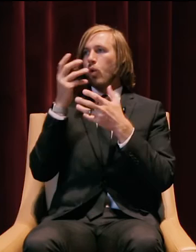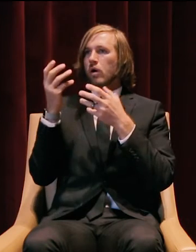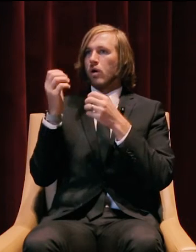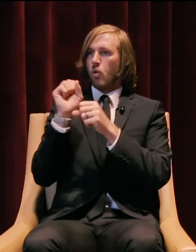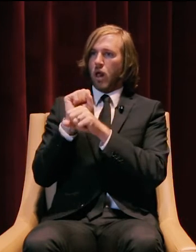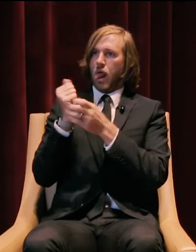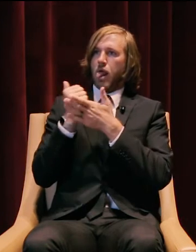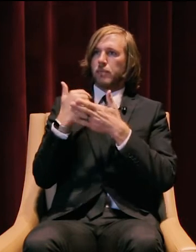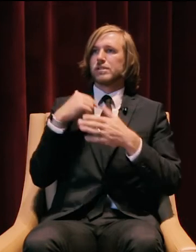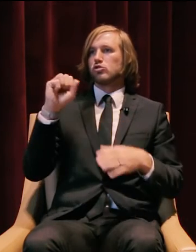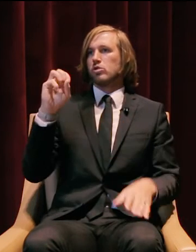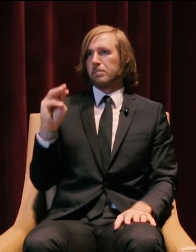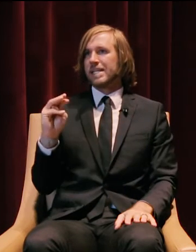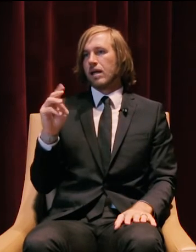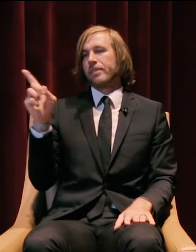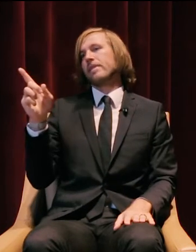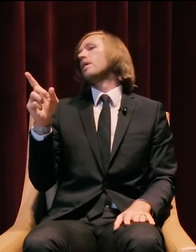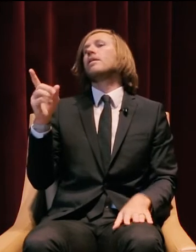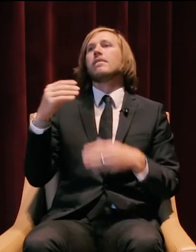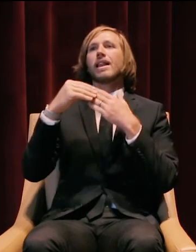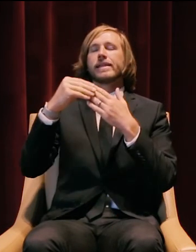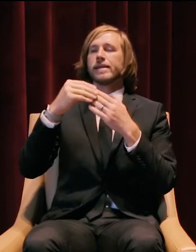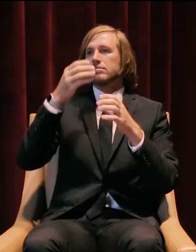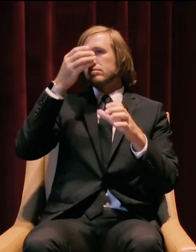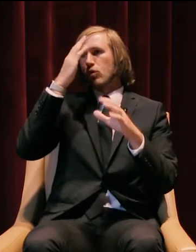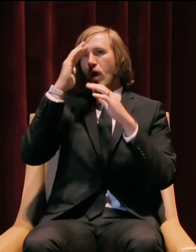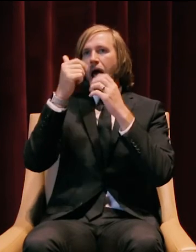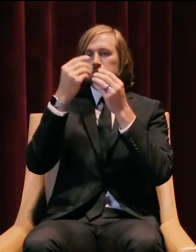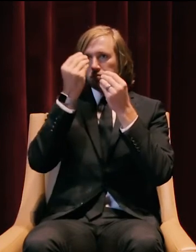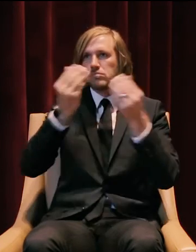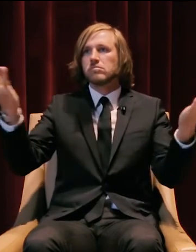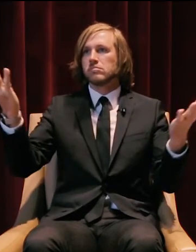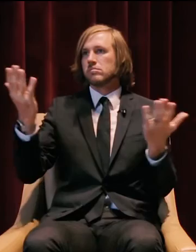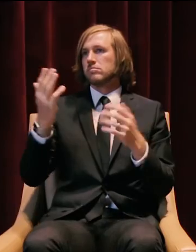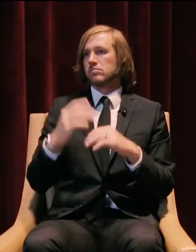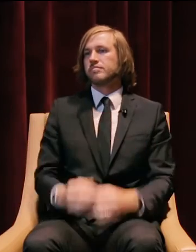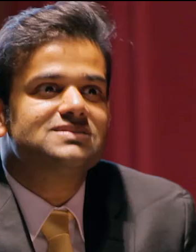with me on the social media. They're leading edge, know how to get the word out.